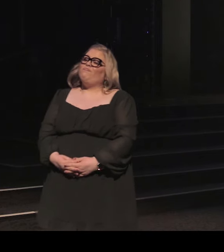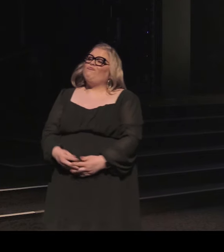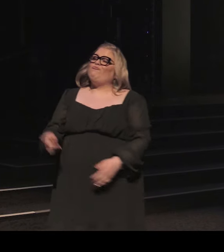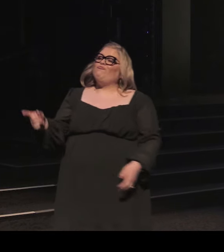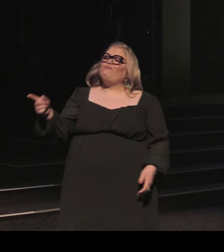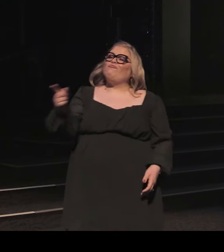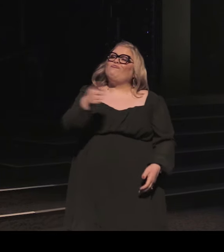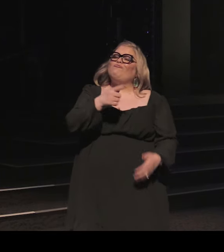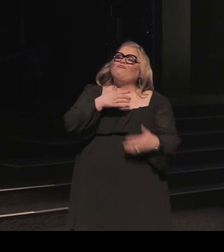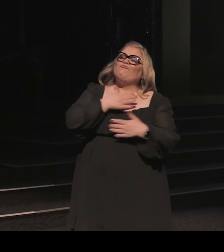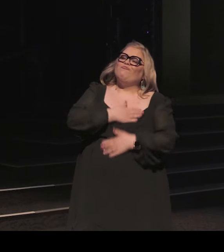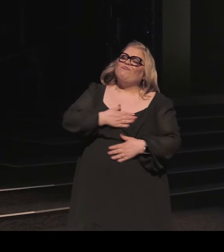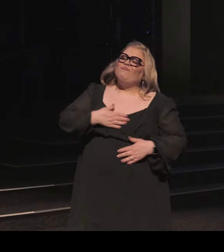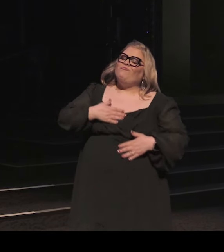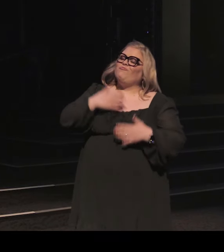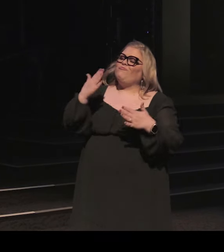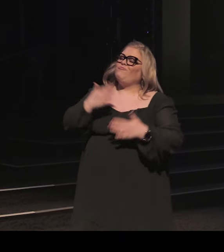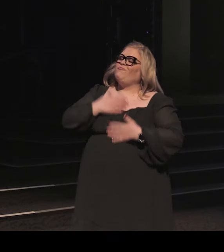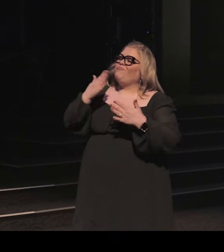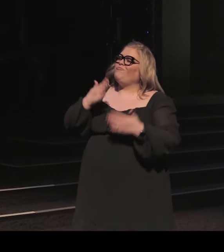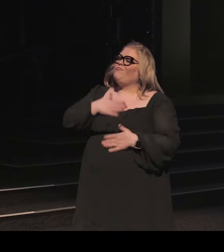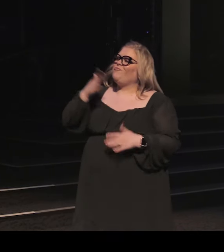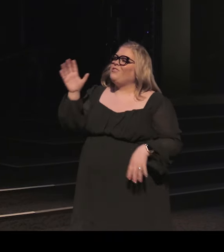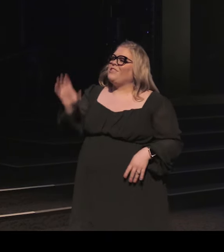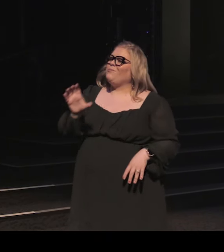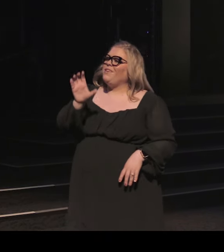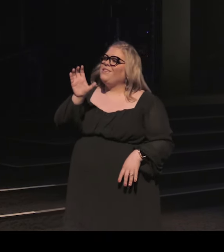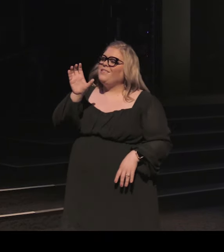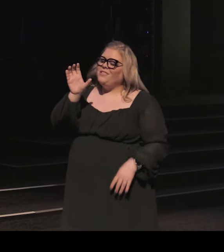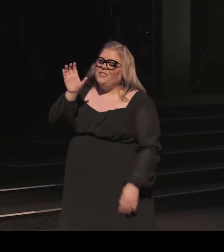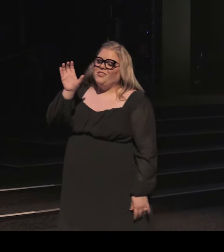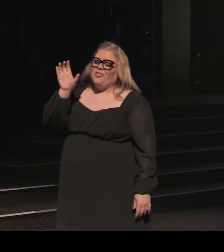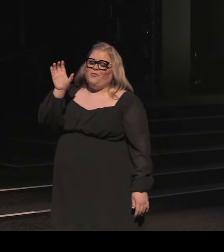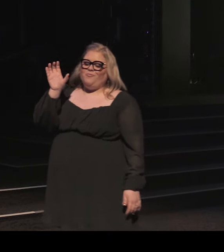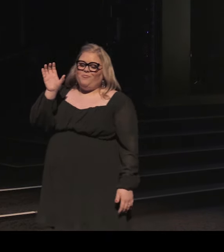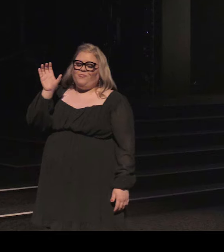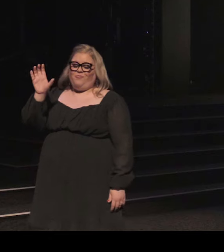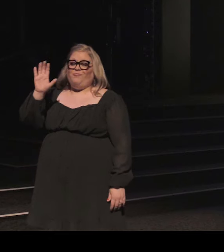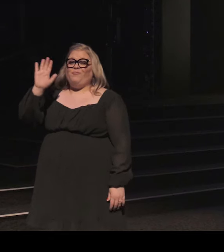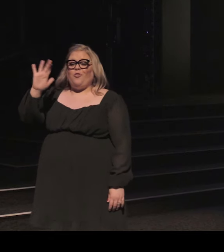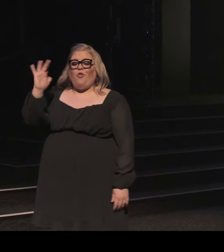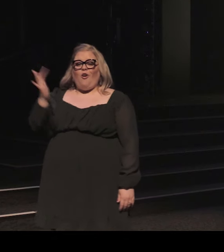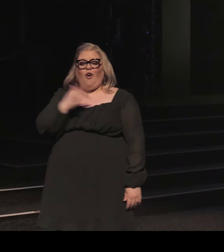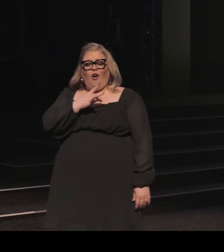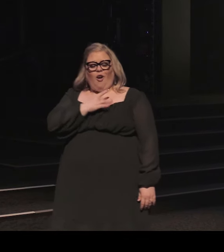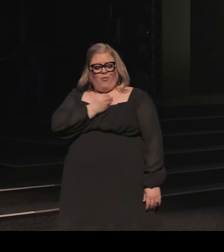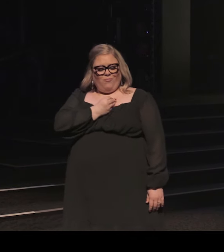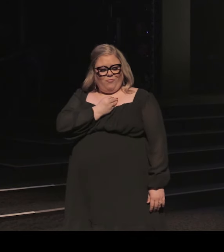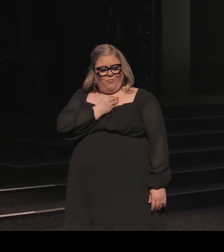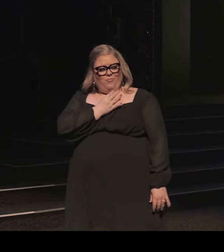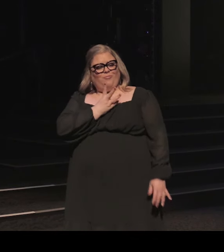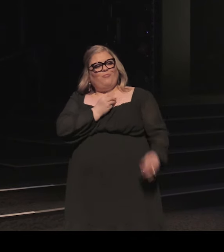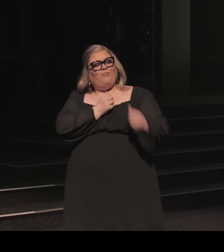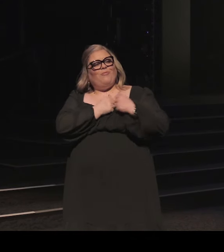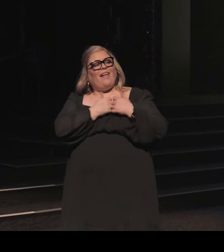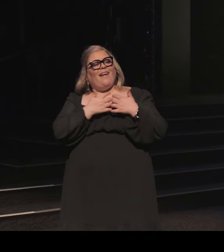Have yourself a merry little Christmas. Let your heart